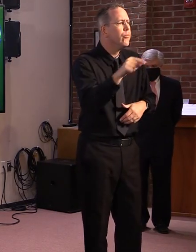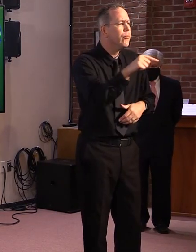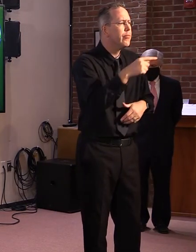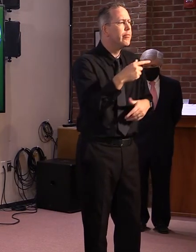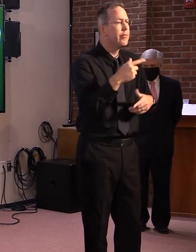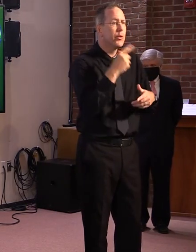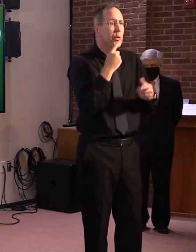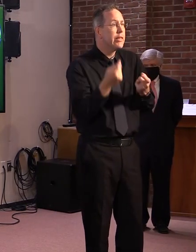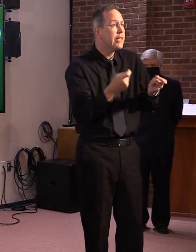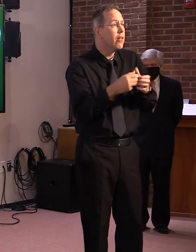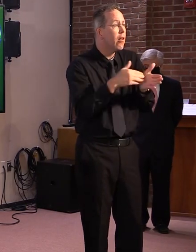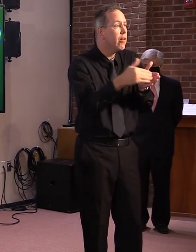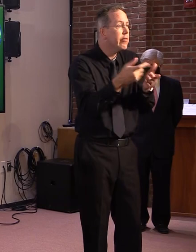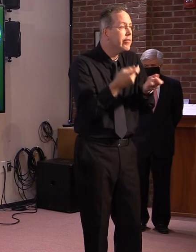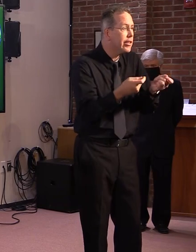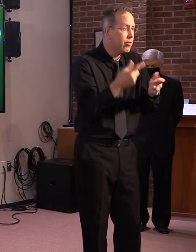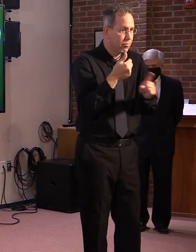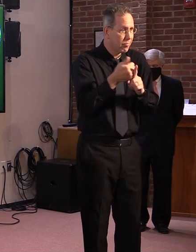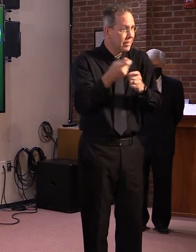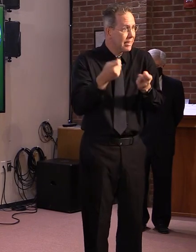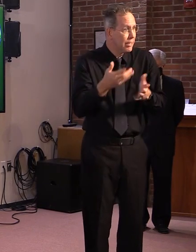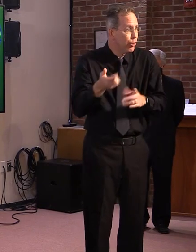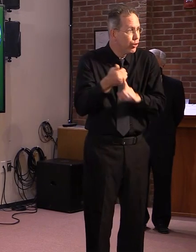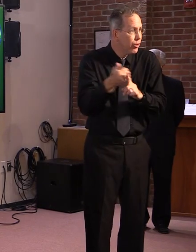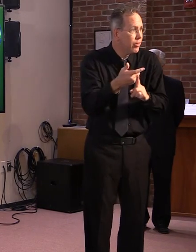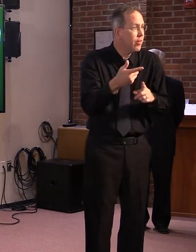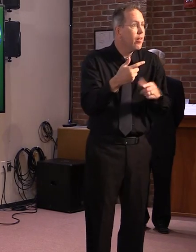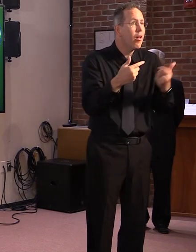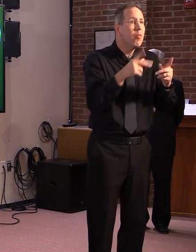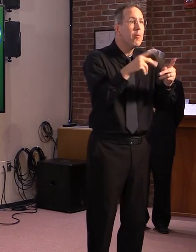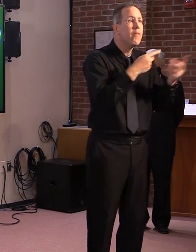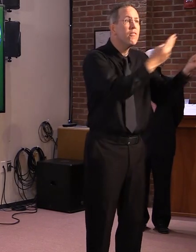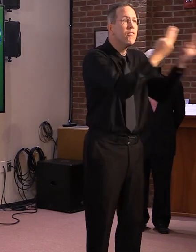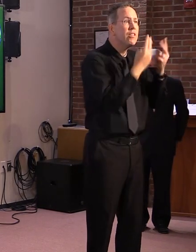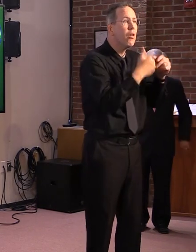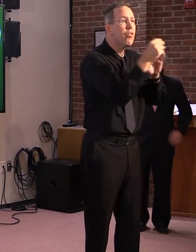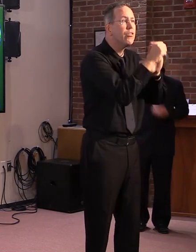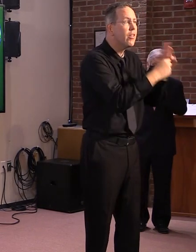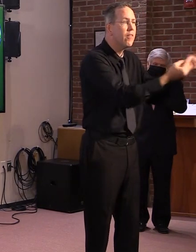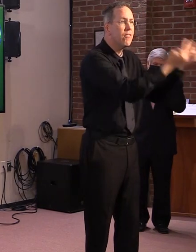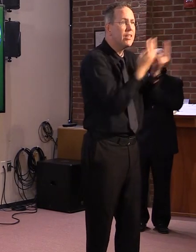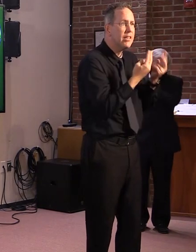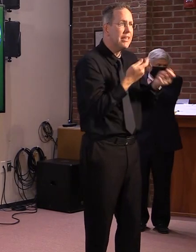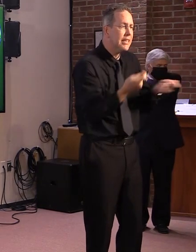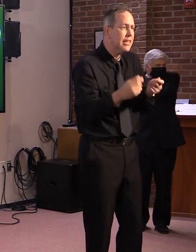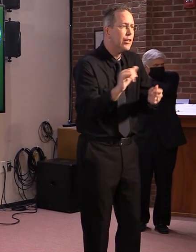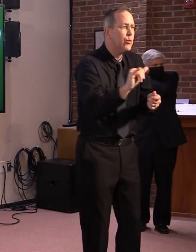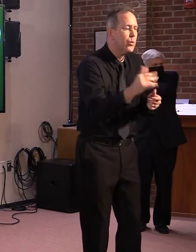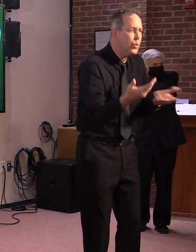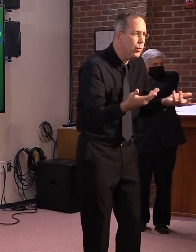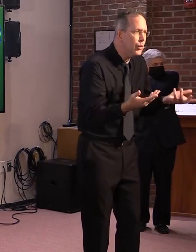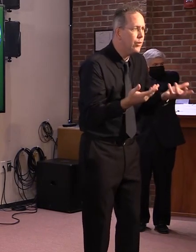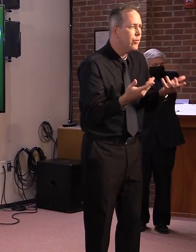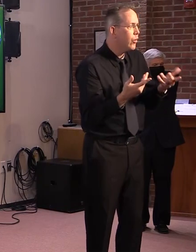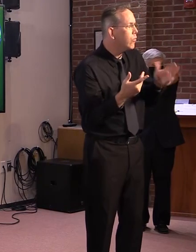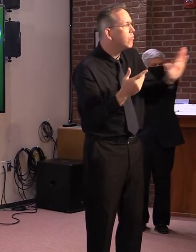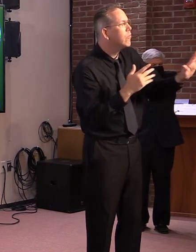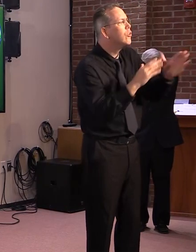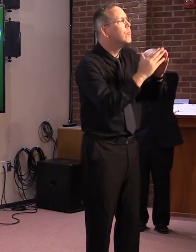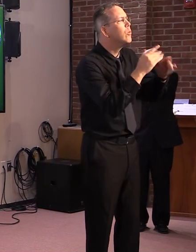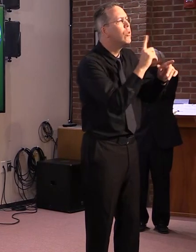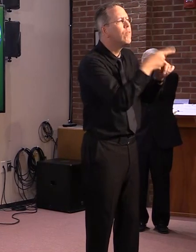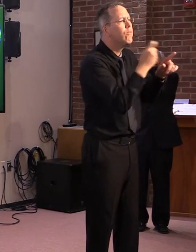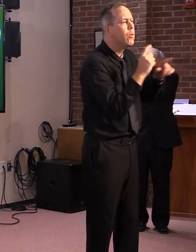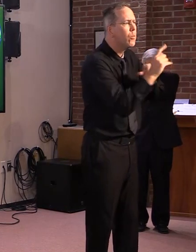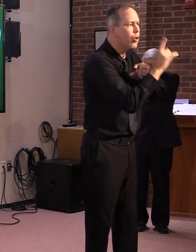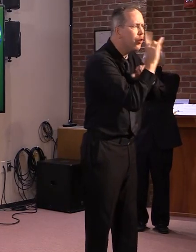anything definitive at this point in time, but we're encouraged by the numbers we're seeing today, and hopefully we'll continue to move